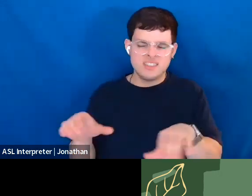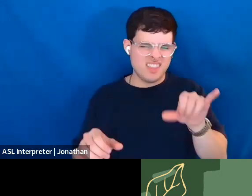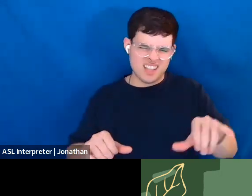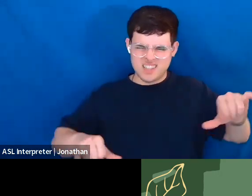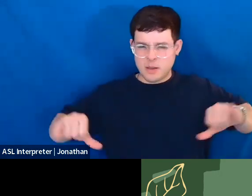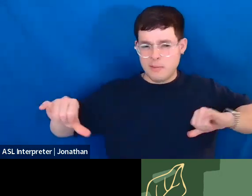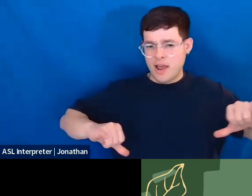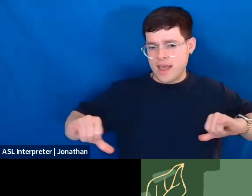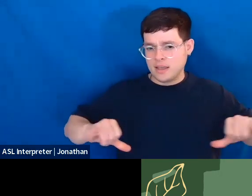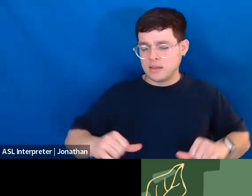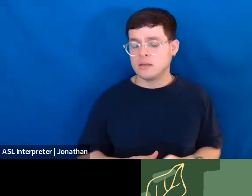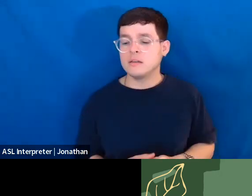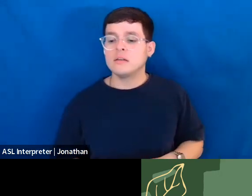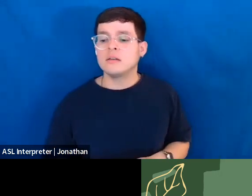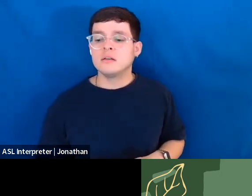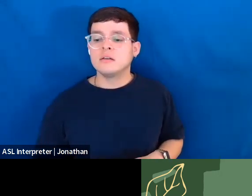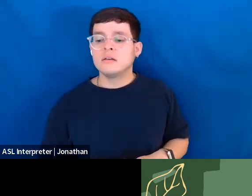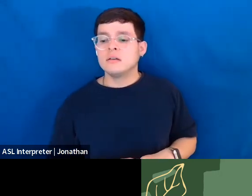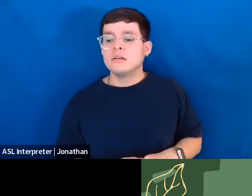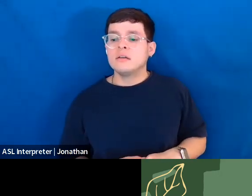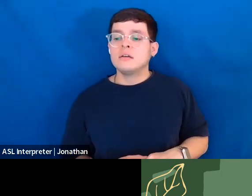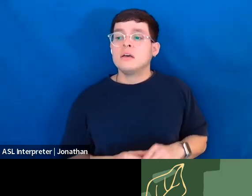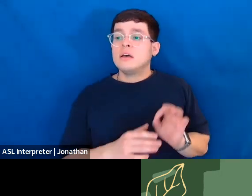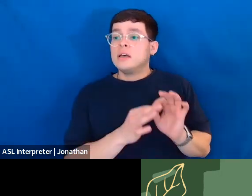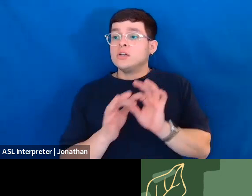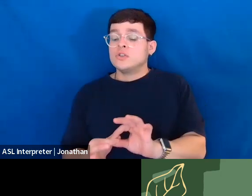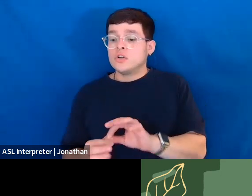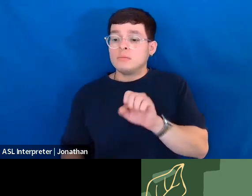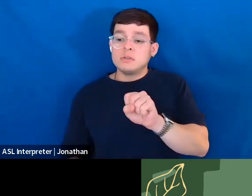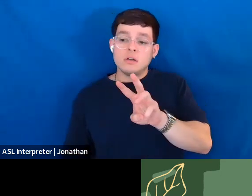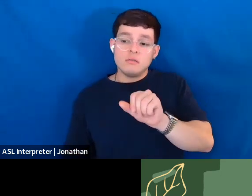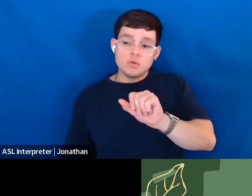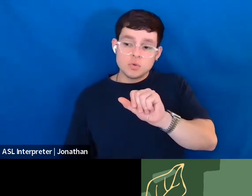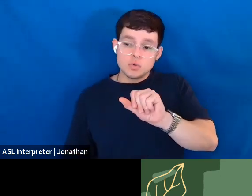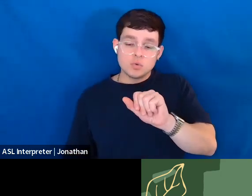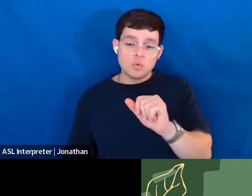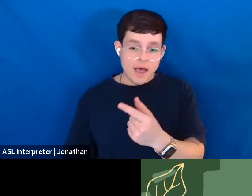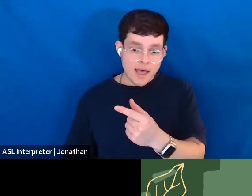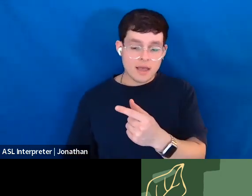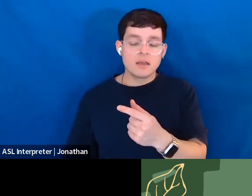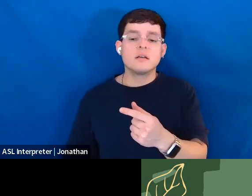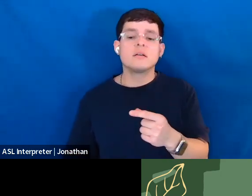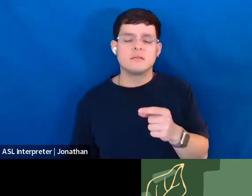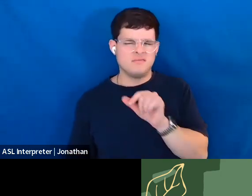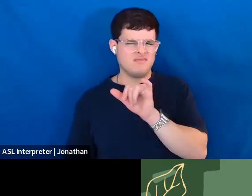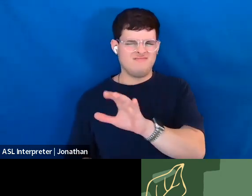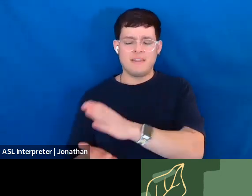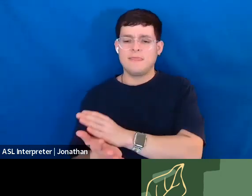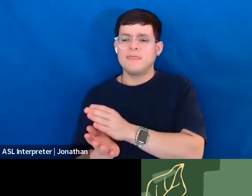And then in terms of the swag portion, it's the ISE field